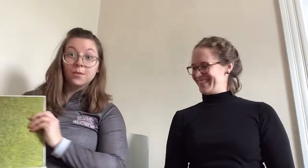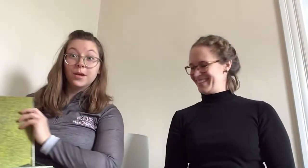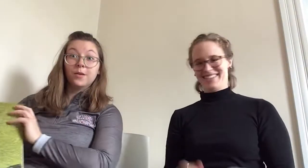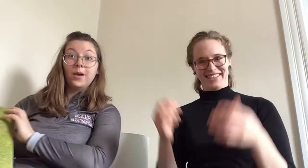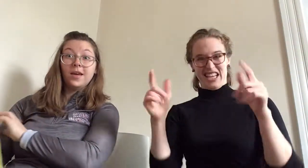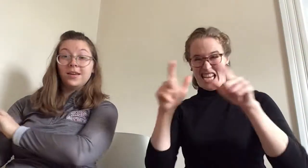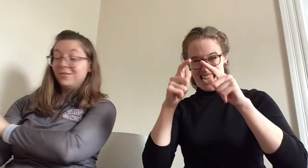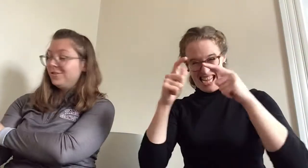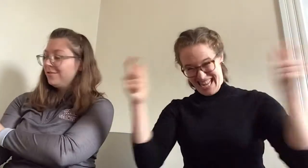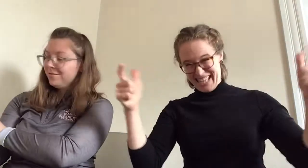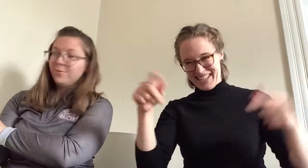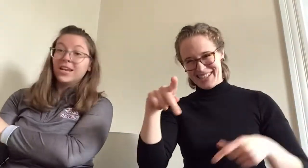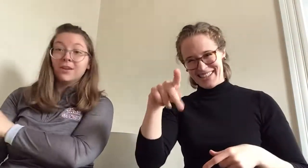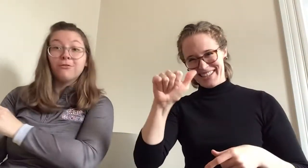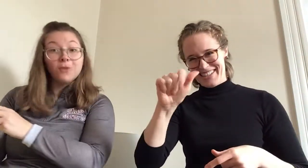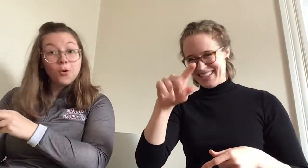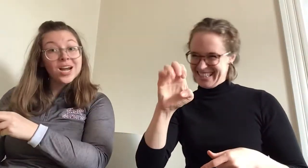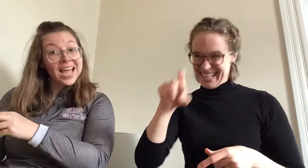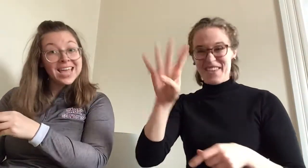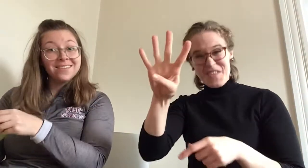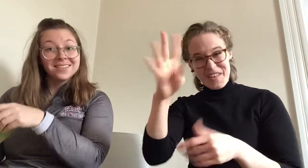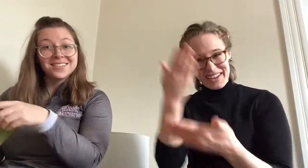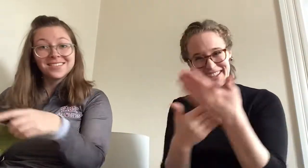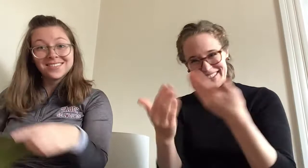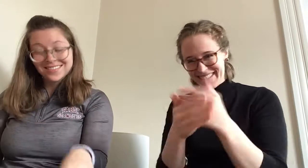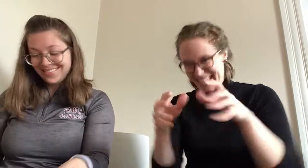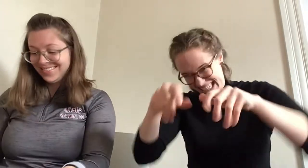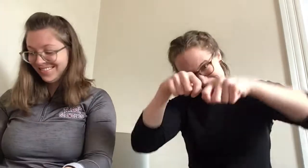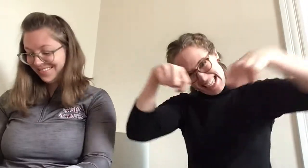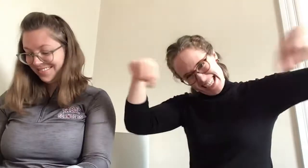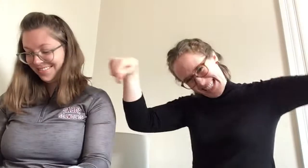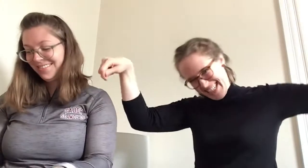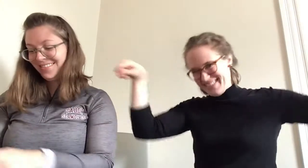That was a big page. We needed 4 hands.